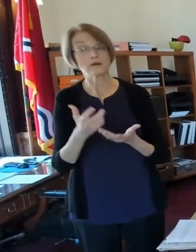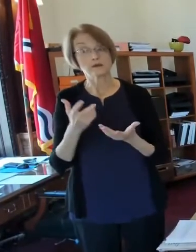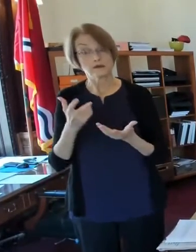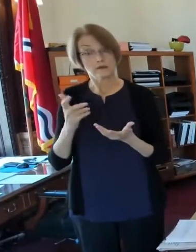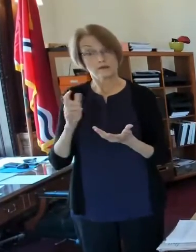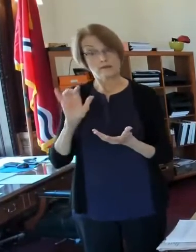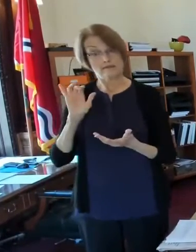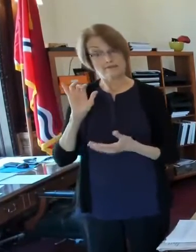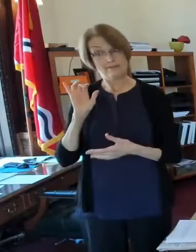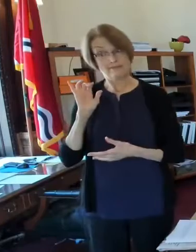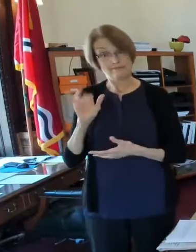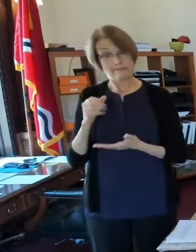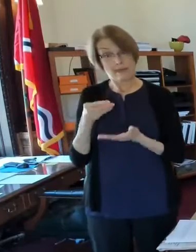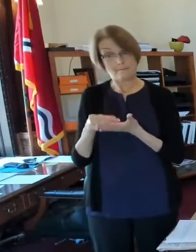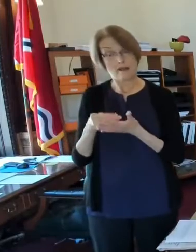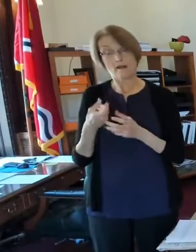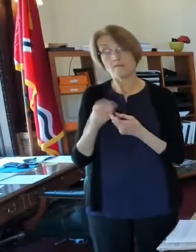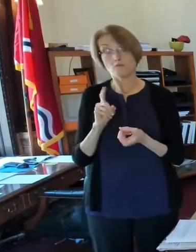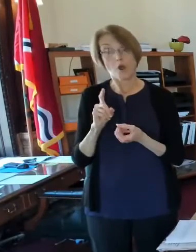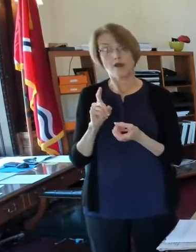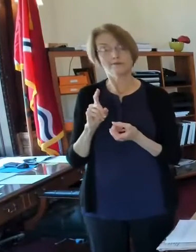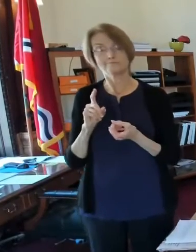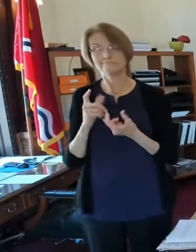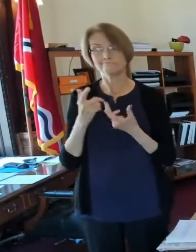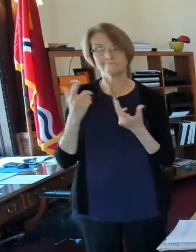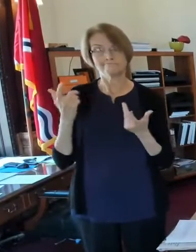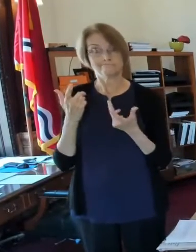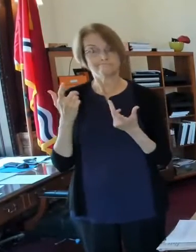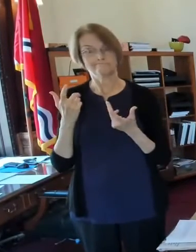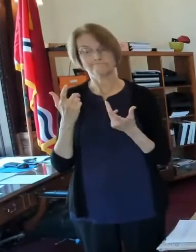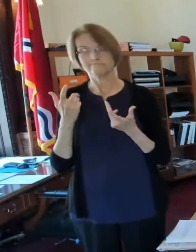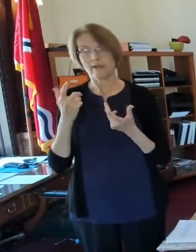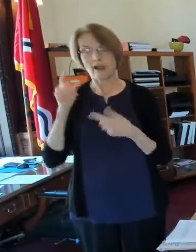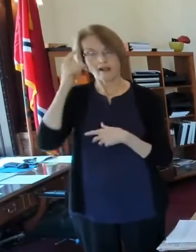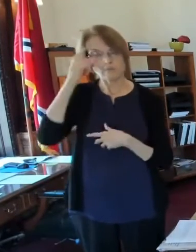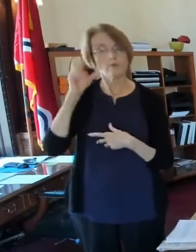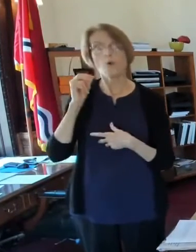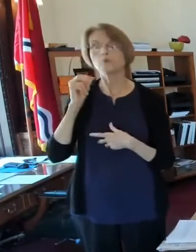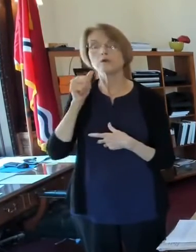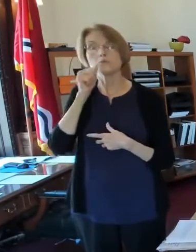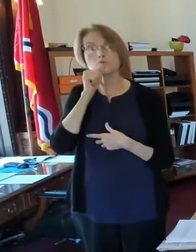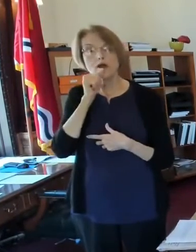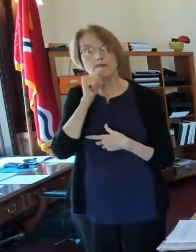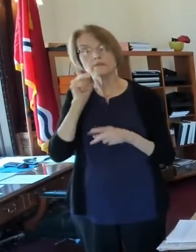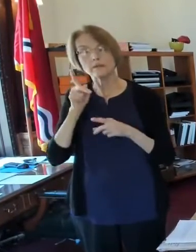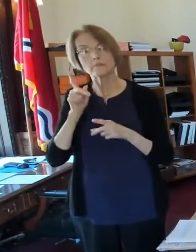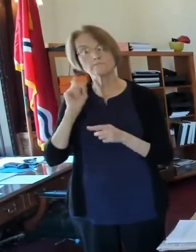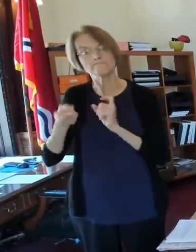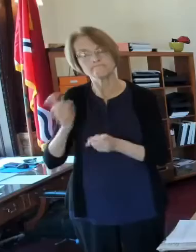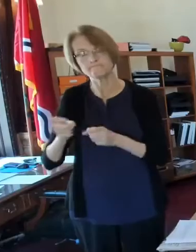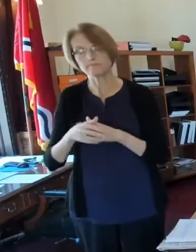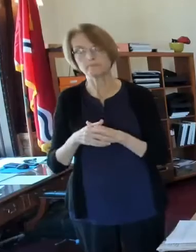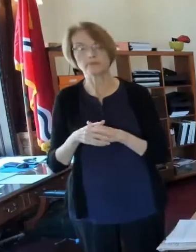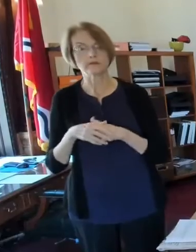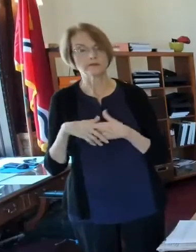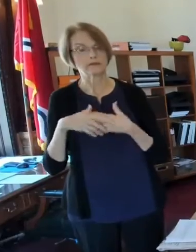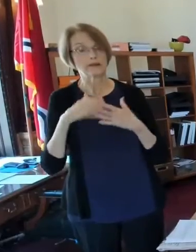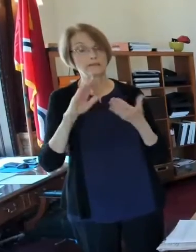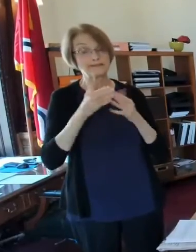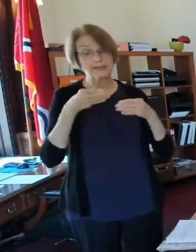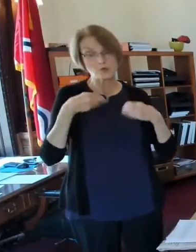funded, not a not-profit, and private funding. The city sold them the property at a very nominal